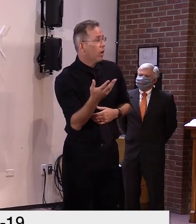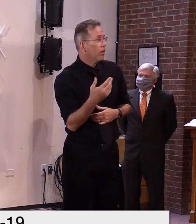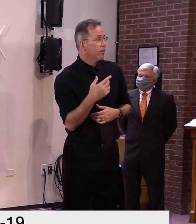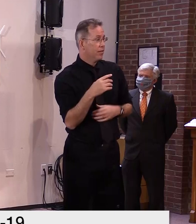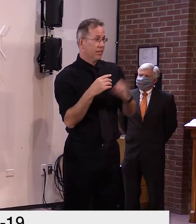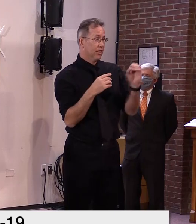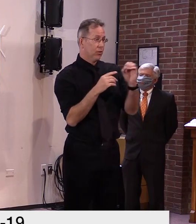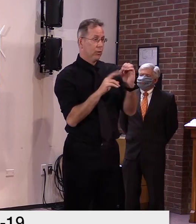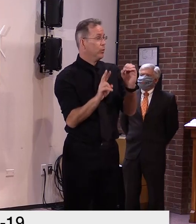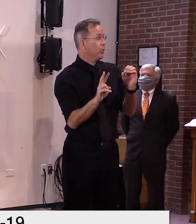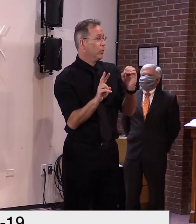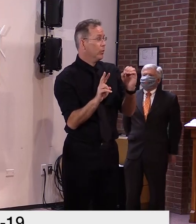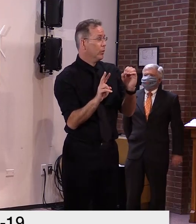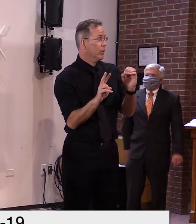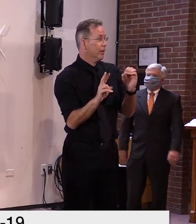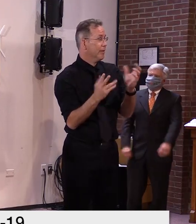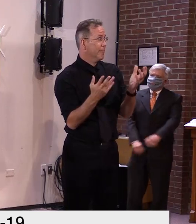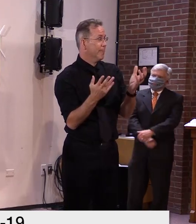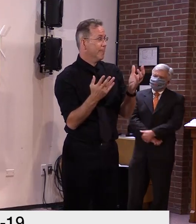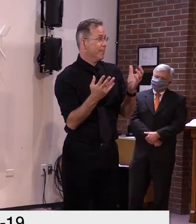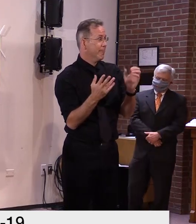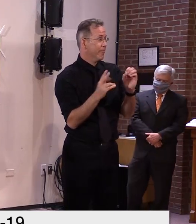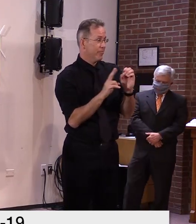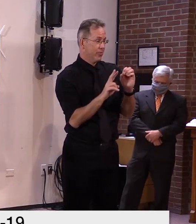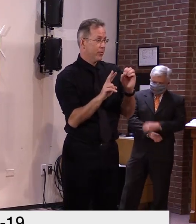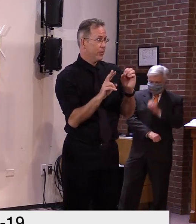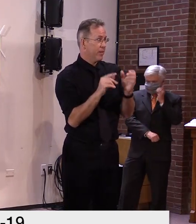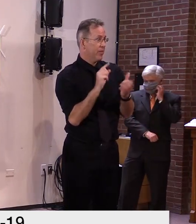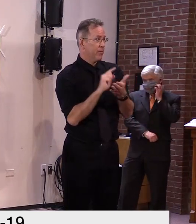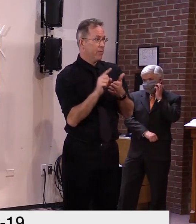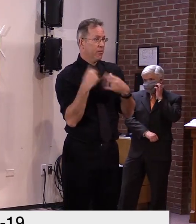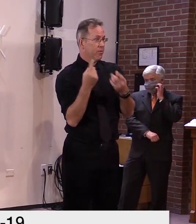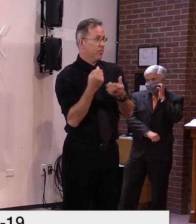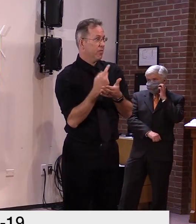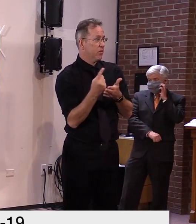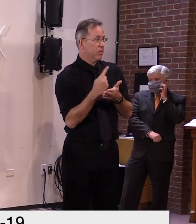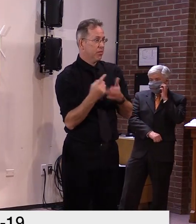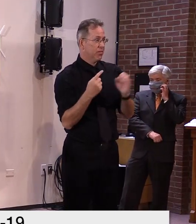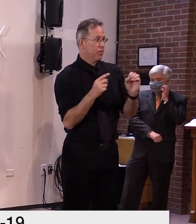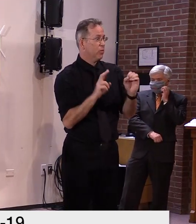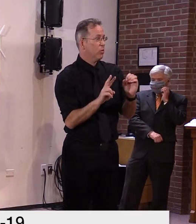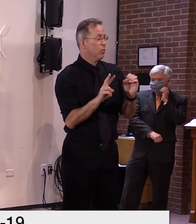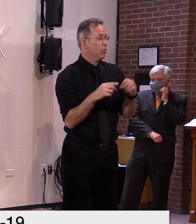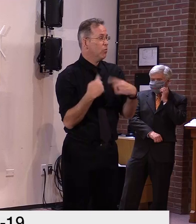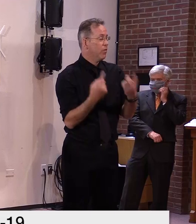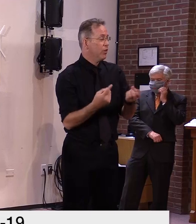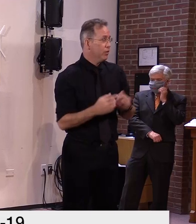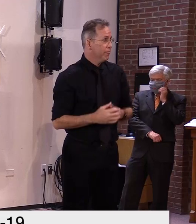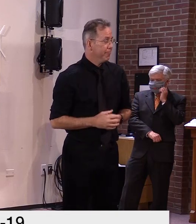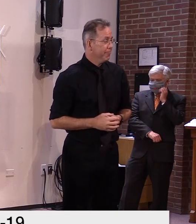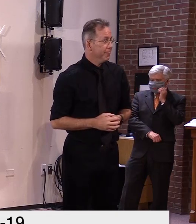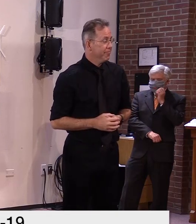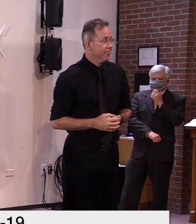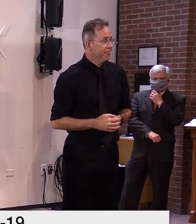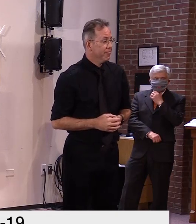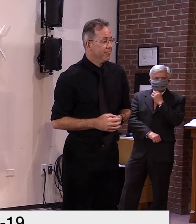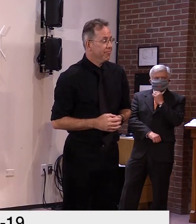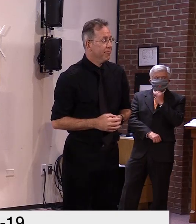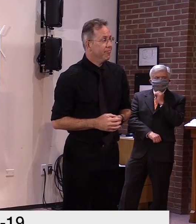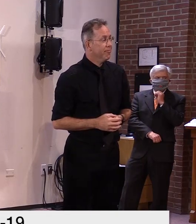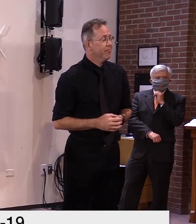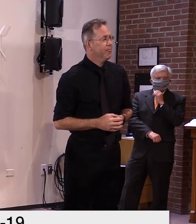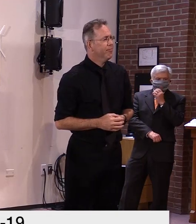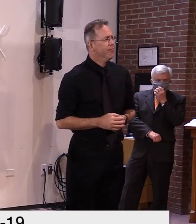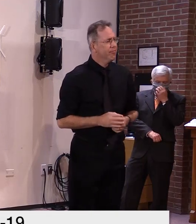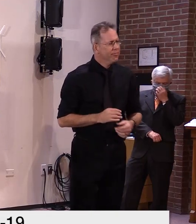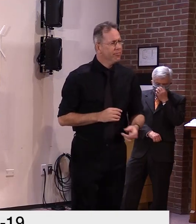for a number of weeks now per day. I'm looking at the total up until, for the